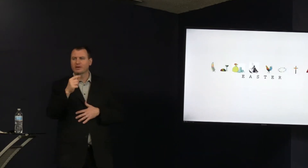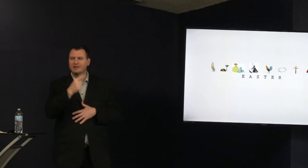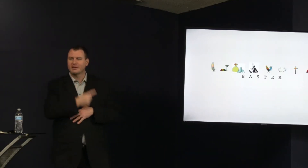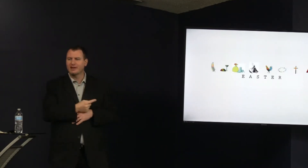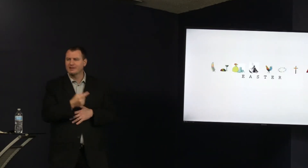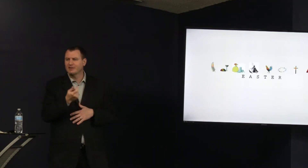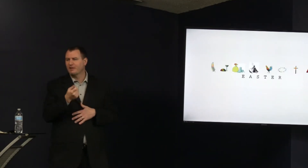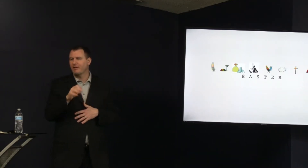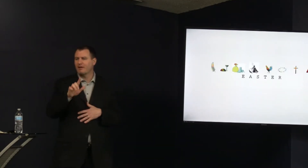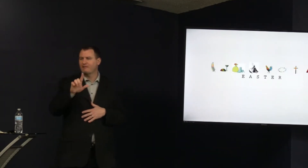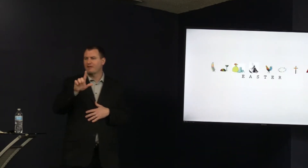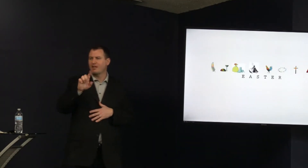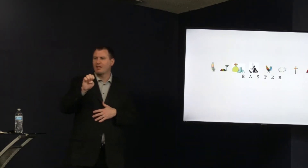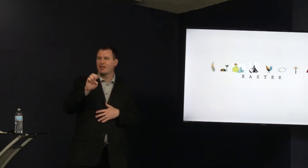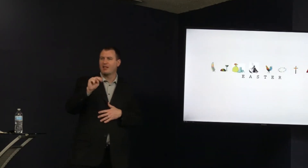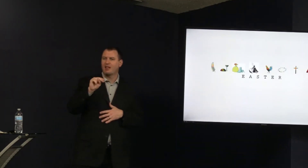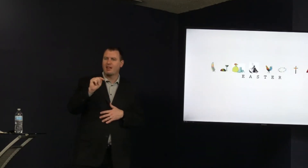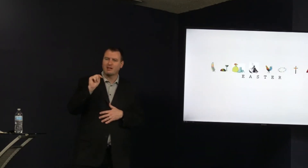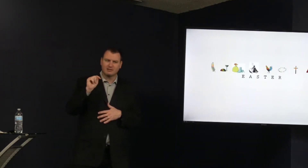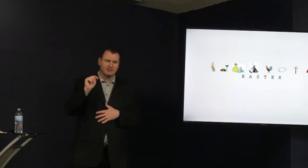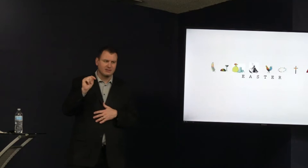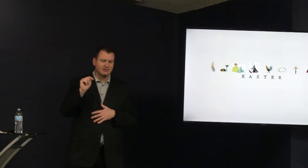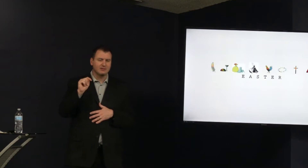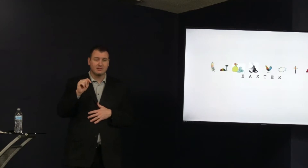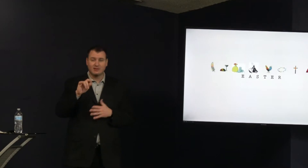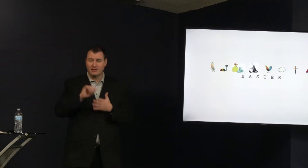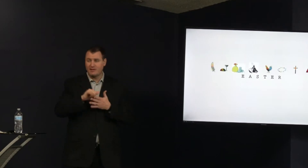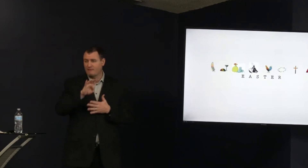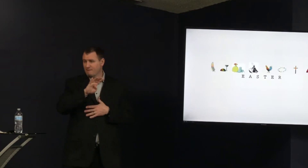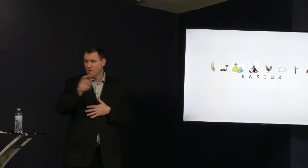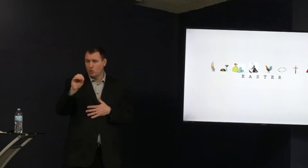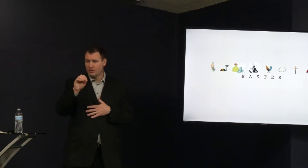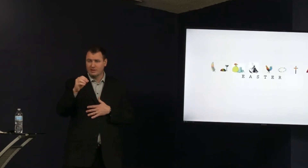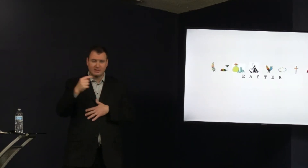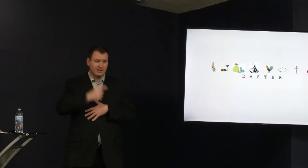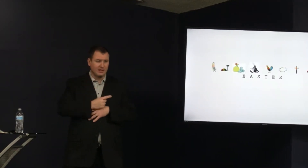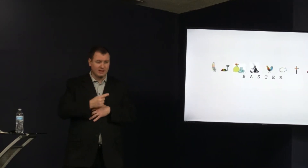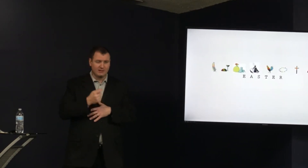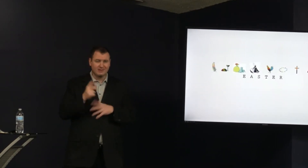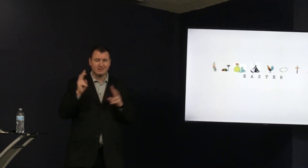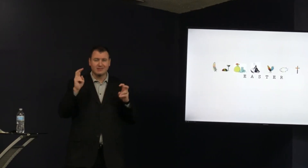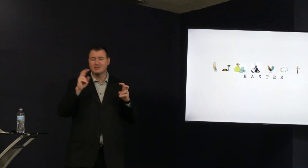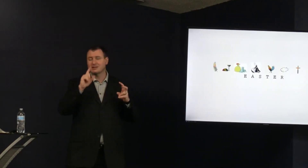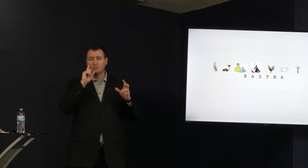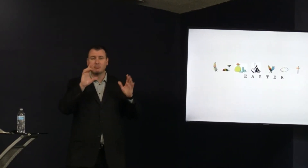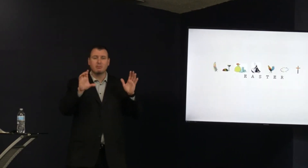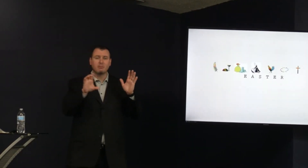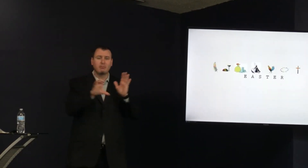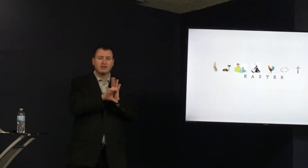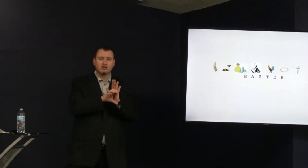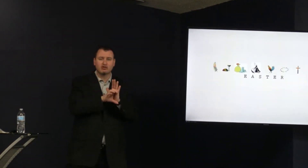It signifies the start of 40 days of Lent. And that 40 days,